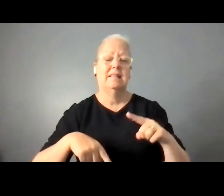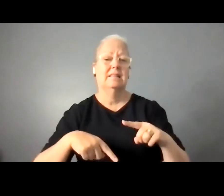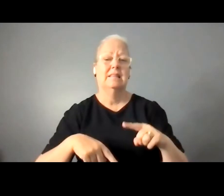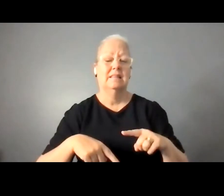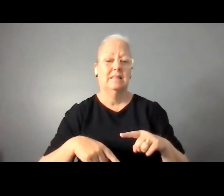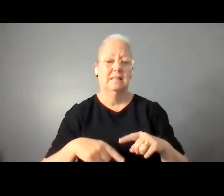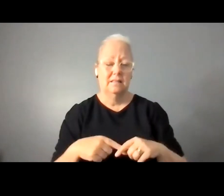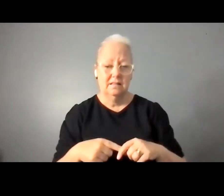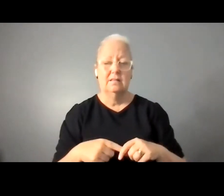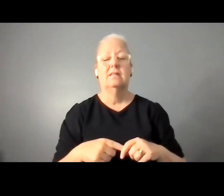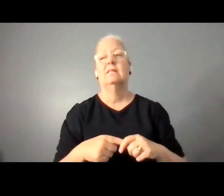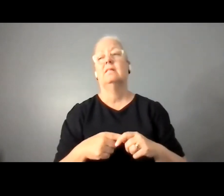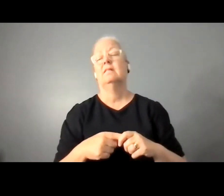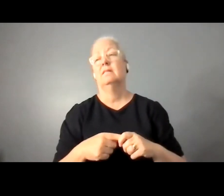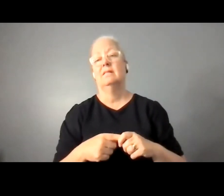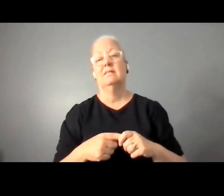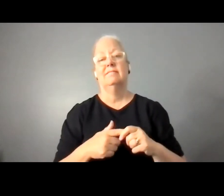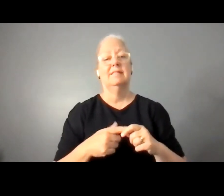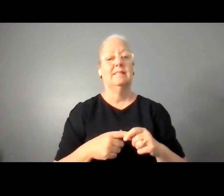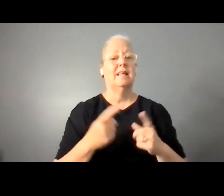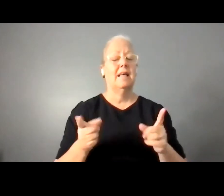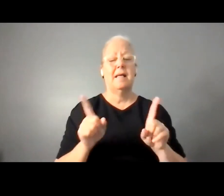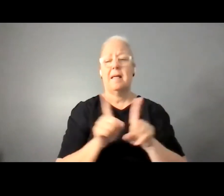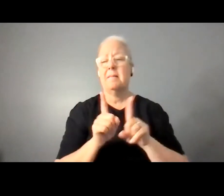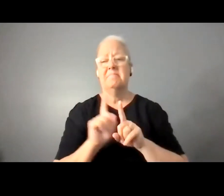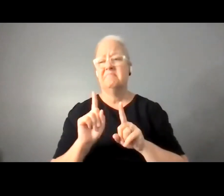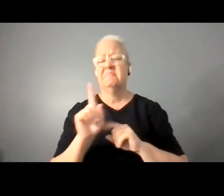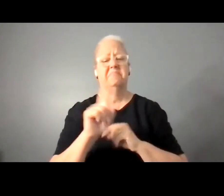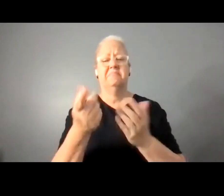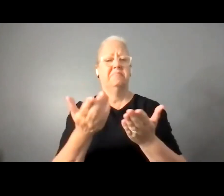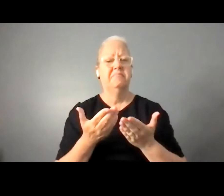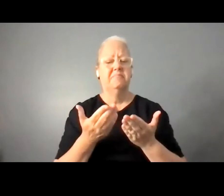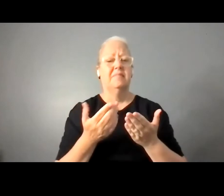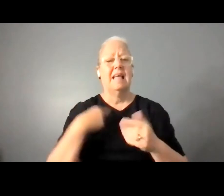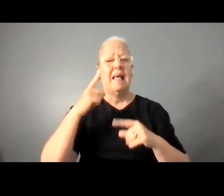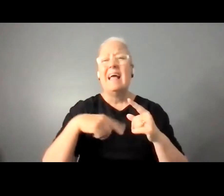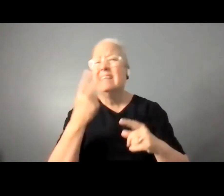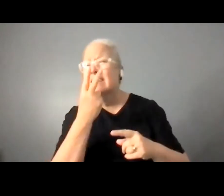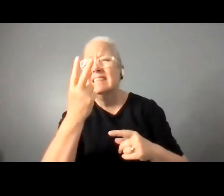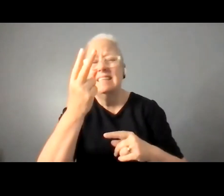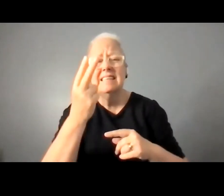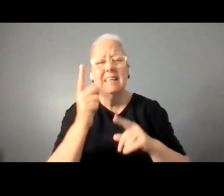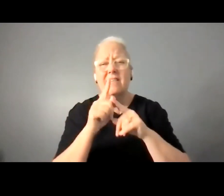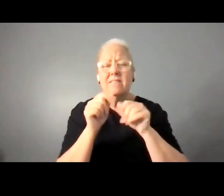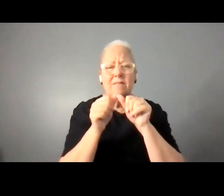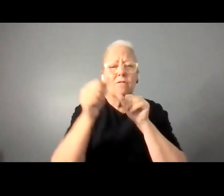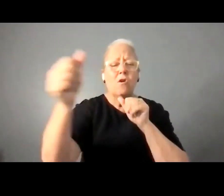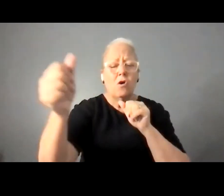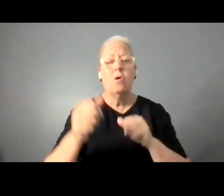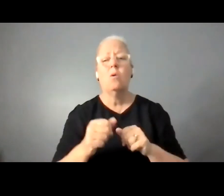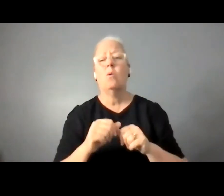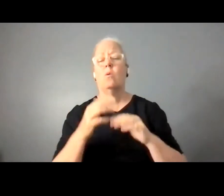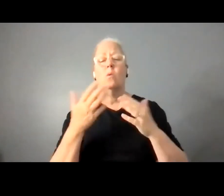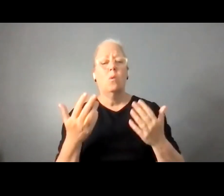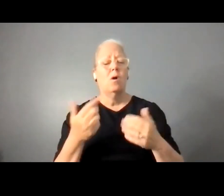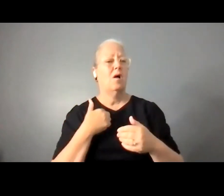to do because I can't see well. Another thing, I can't be sent somewhere to collect something or fetch something